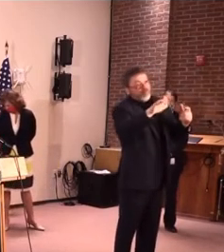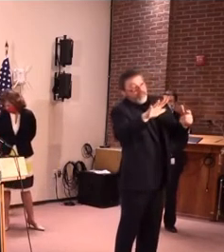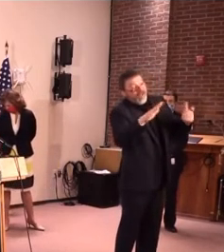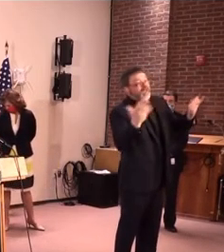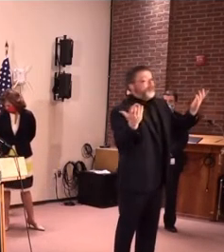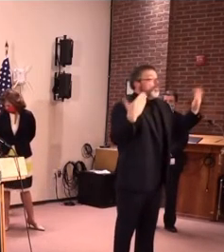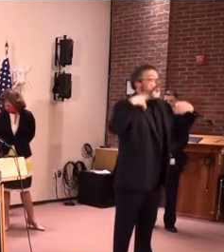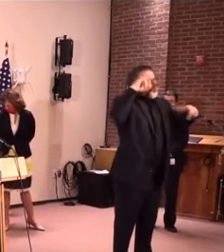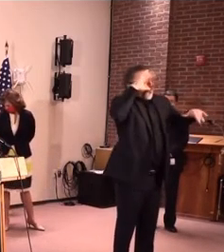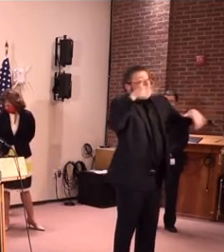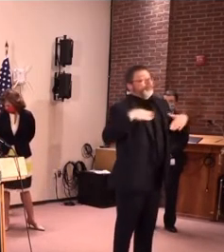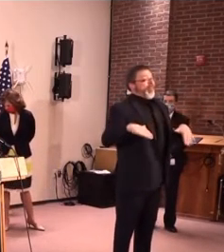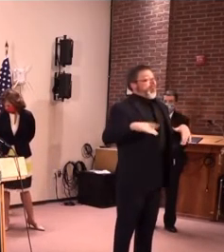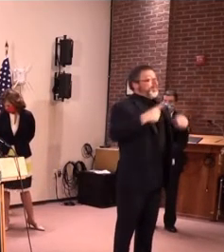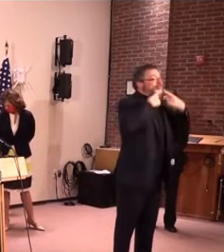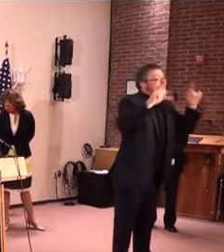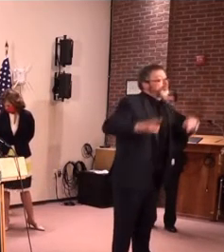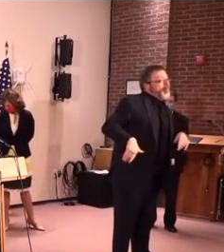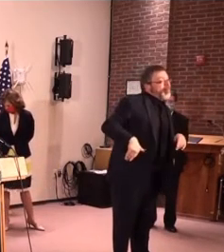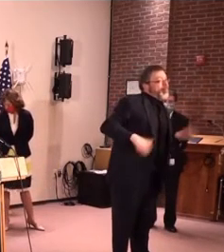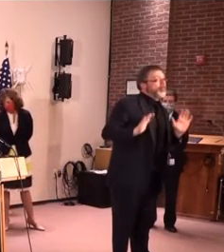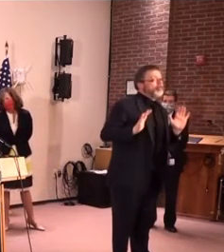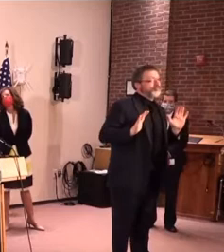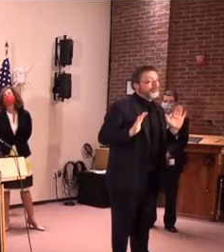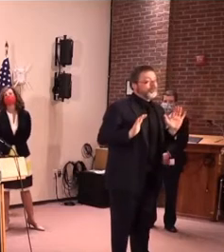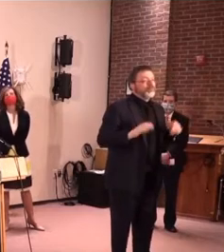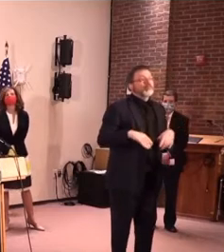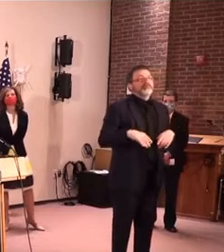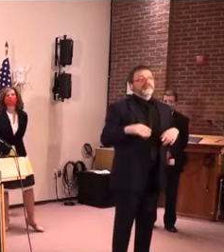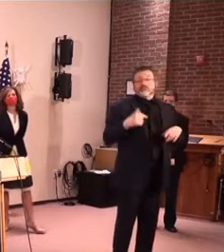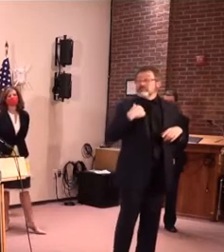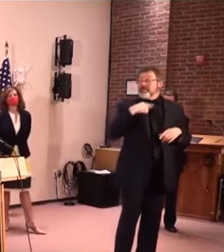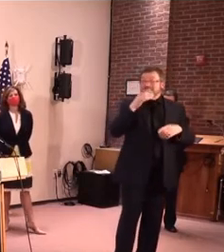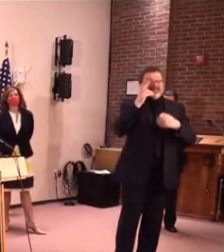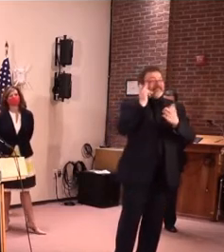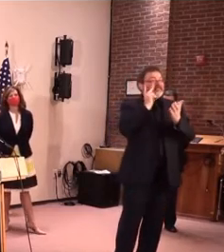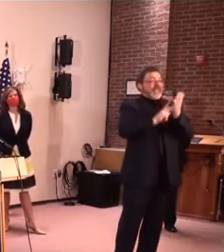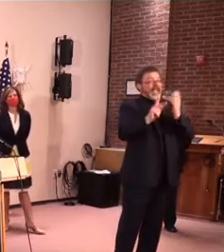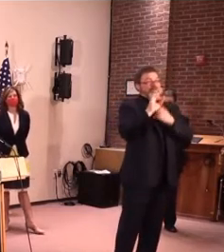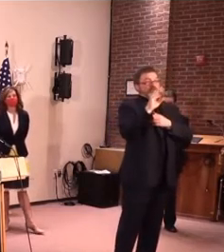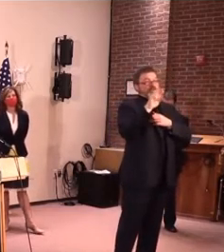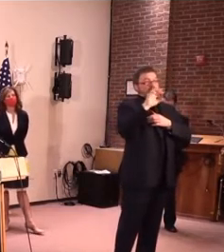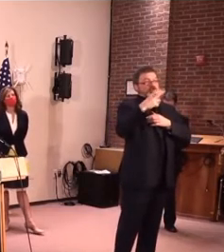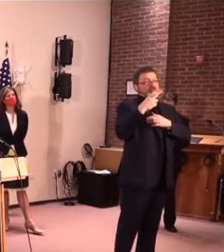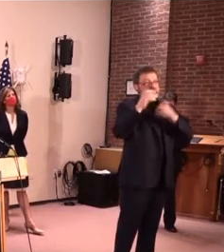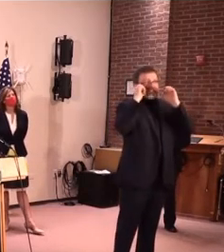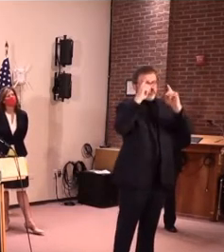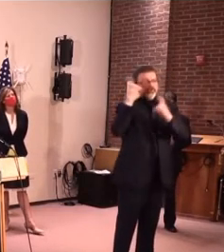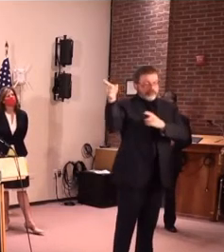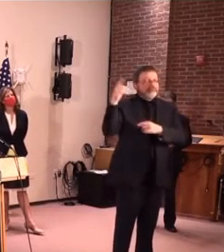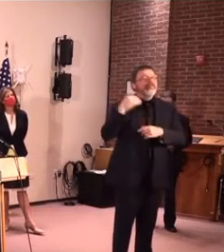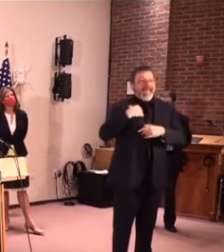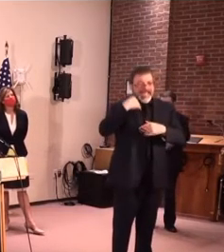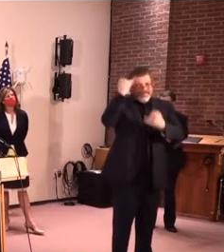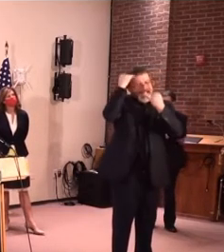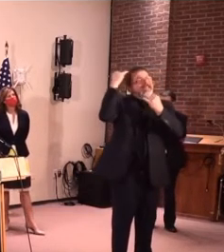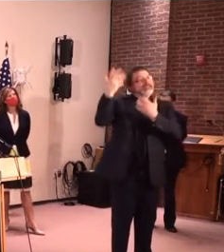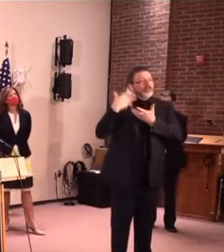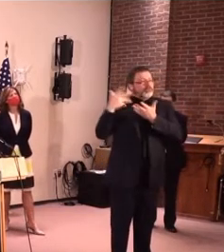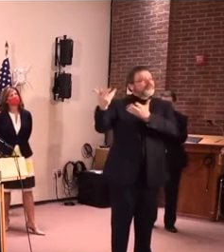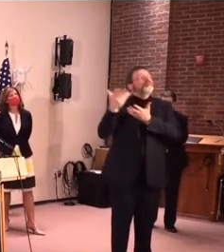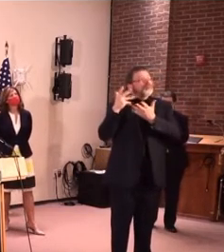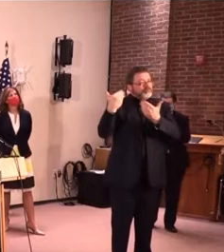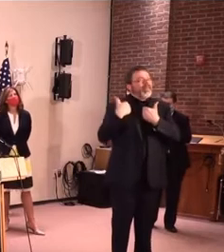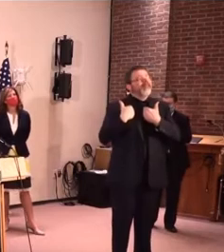of them do fall into sort of the drive-in category. And the guidance is pegged to the limitations on